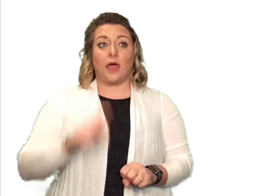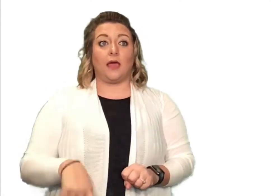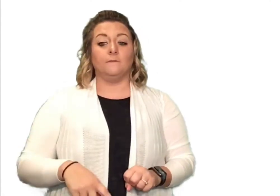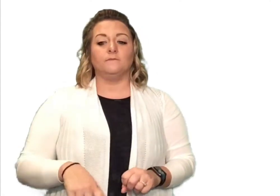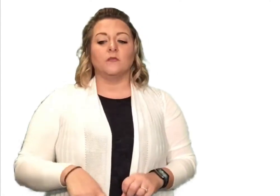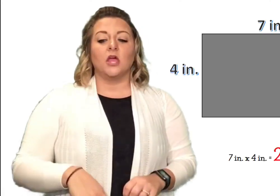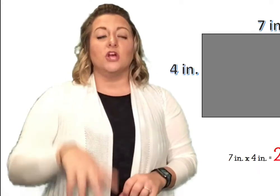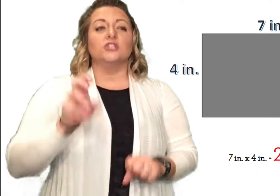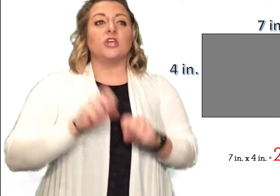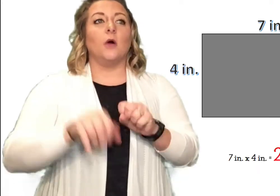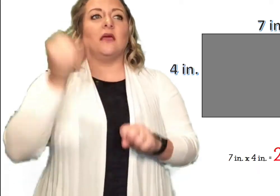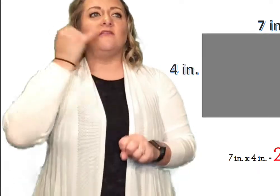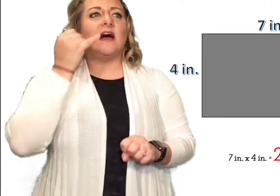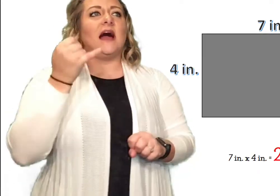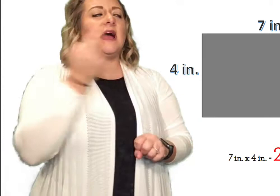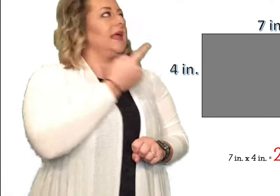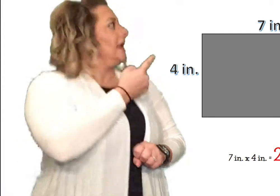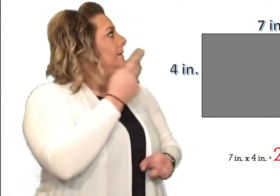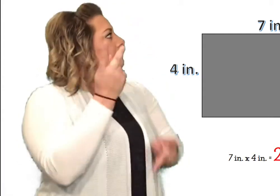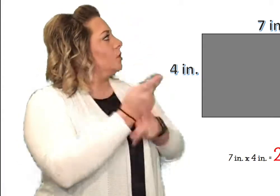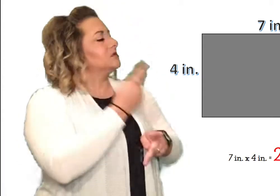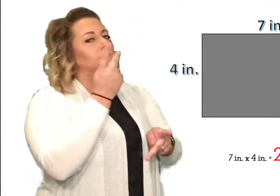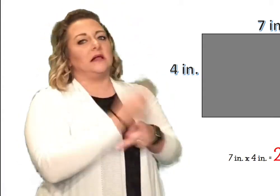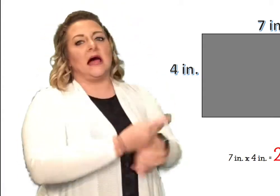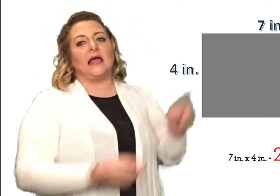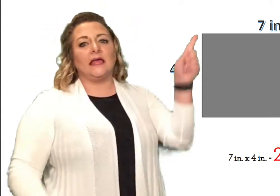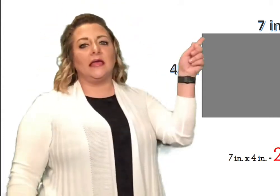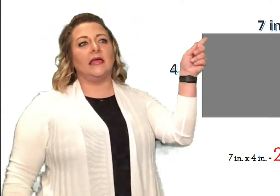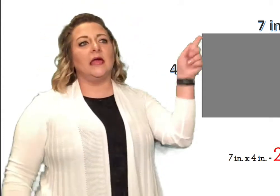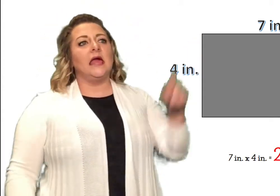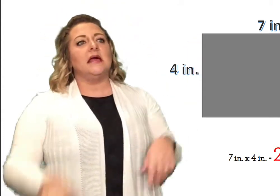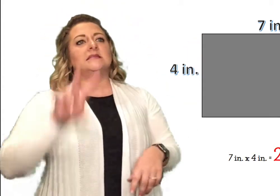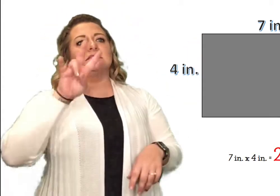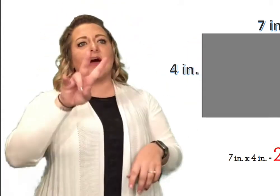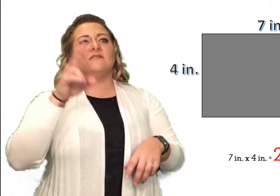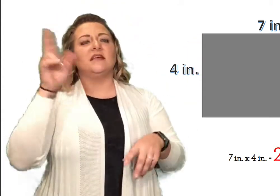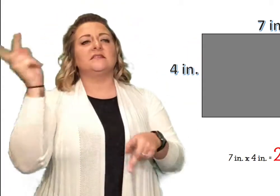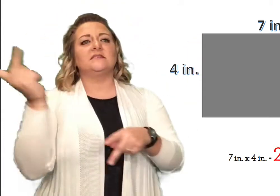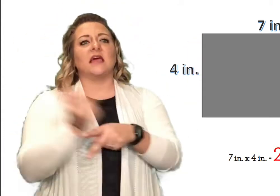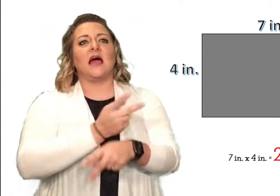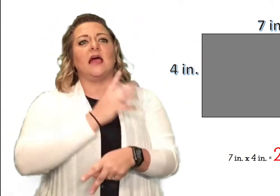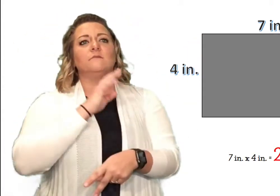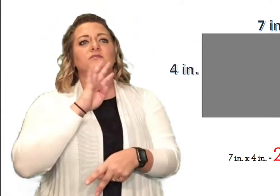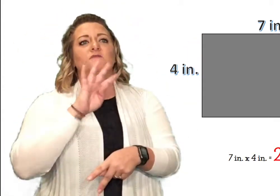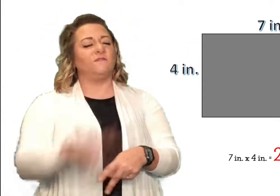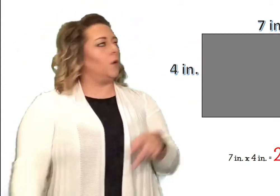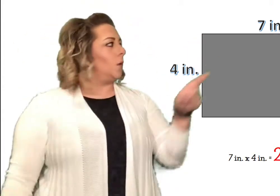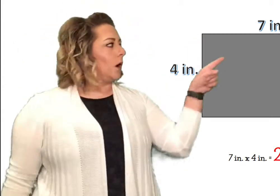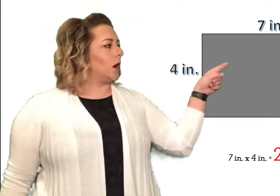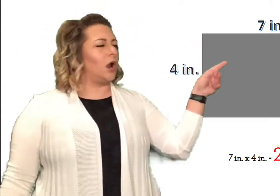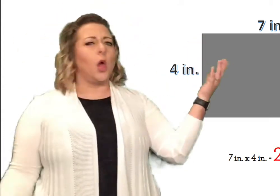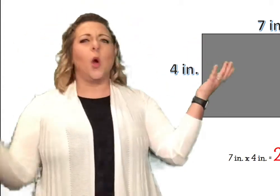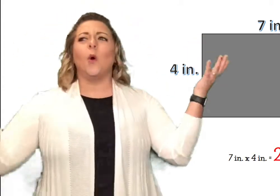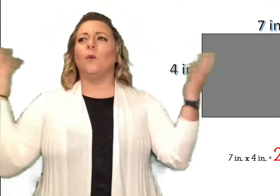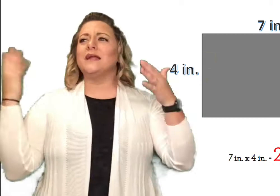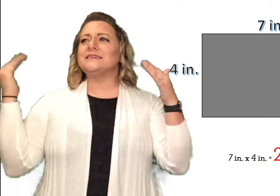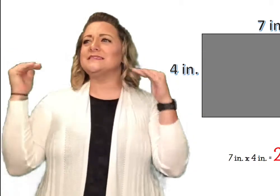Okay? So if I multiply 7 times 4, what does